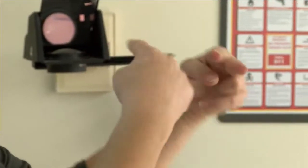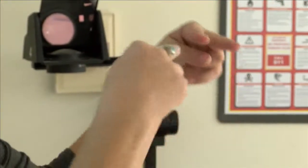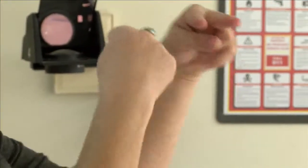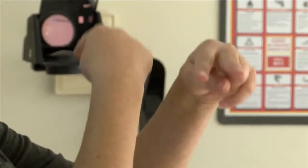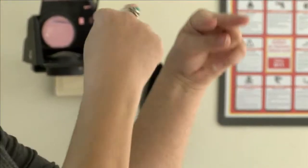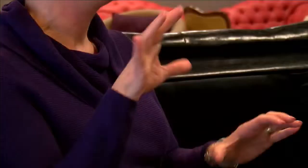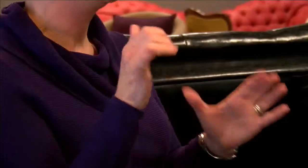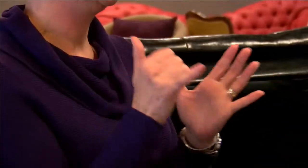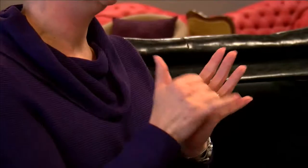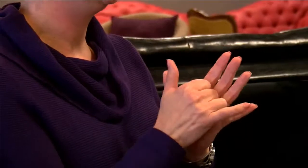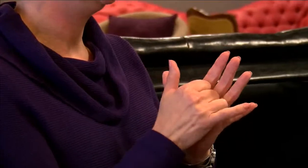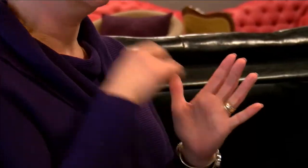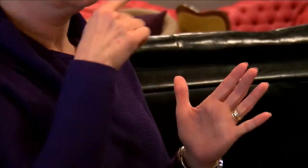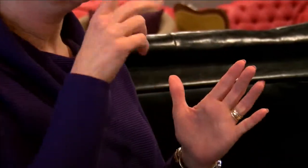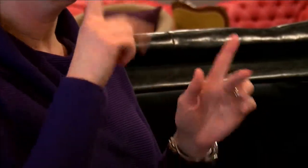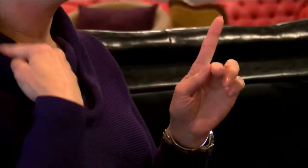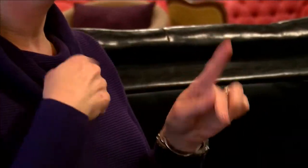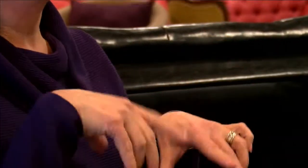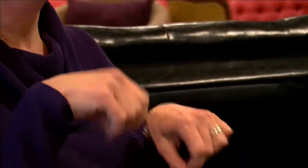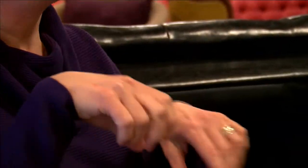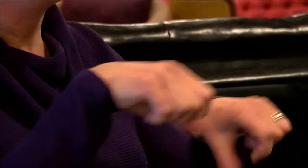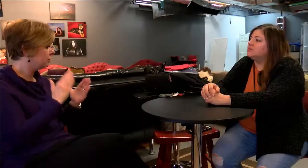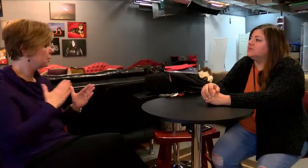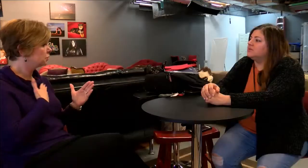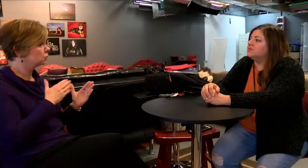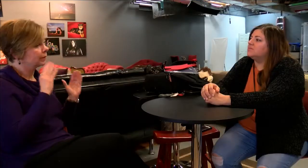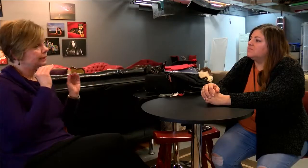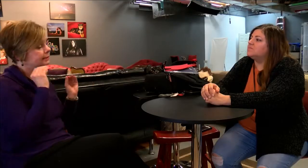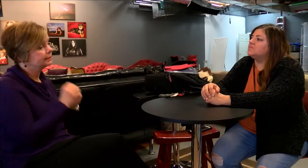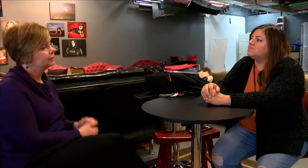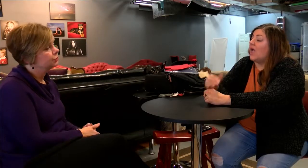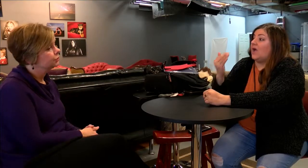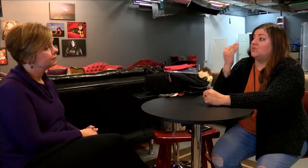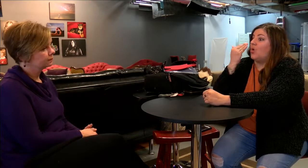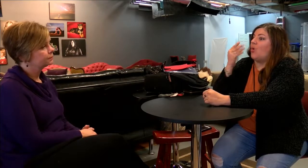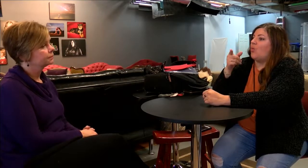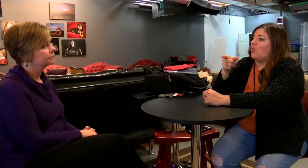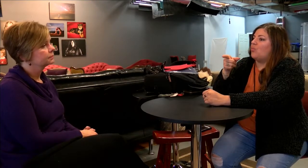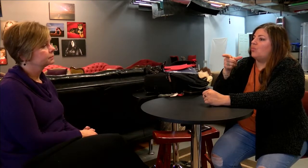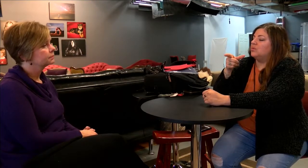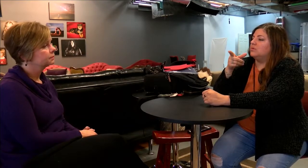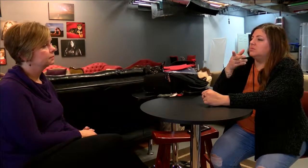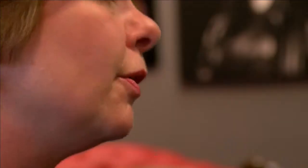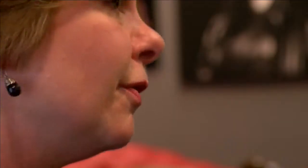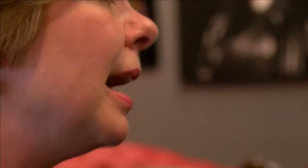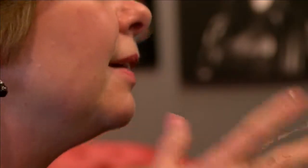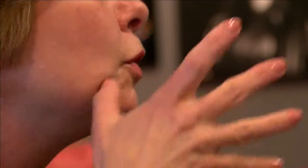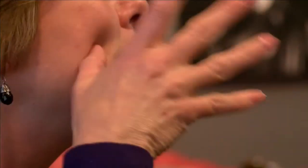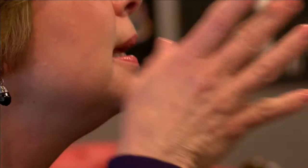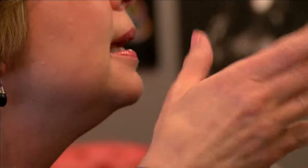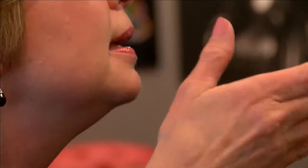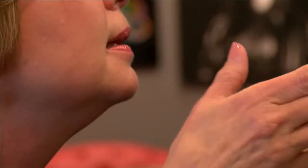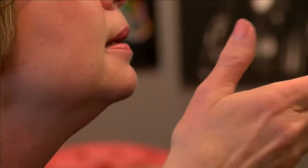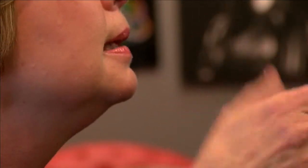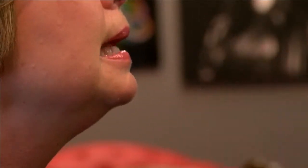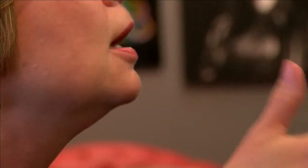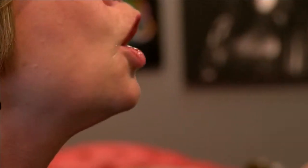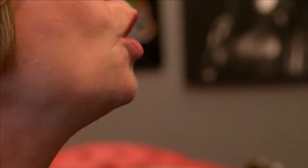Lubbock, there's a shortage of certified interpreters. Melissa Hayes is an ASL instructor at Texas Tech and an interpreter. You just heard her voice